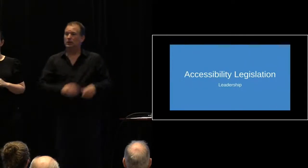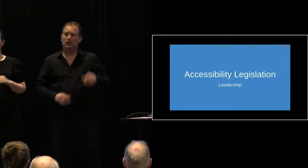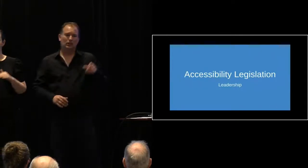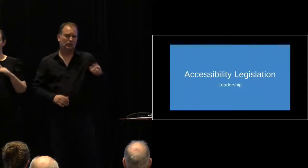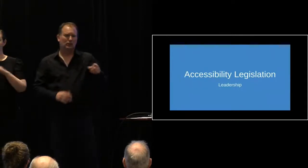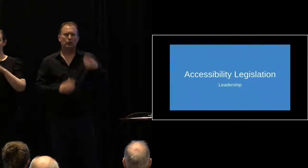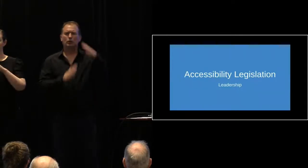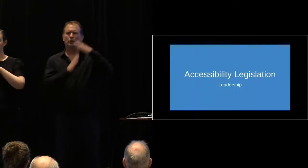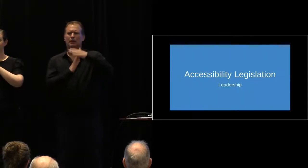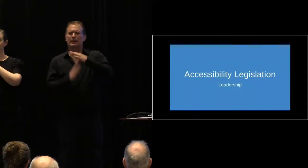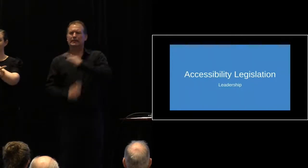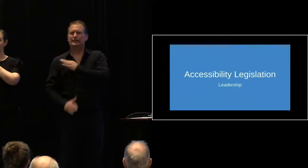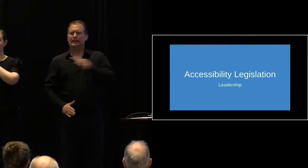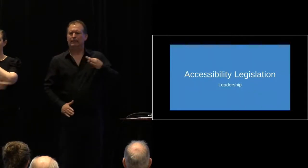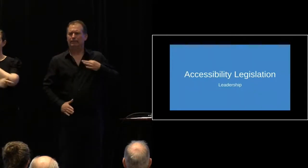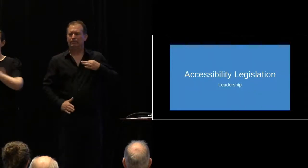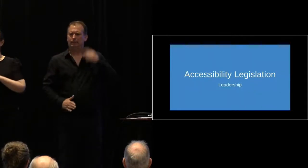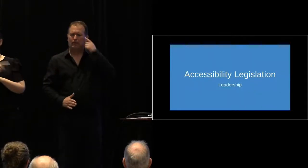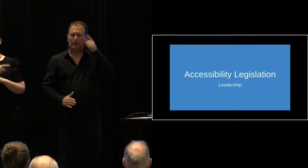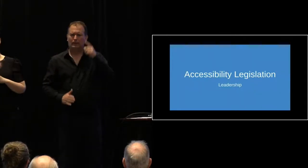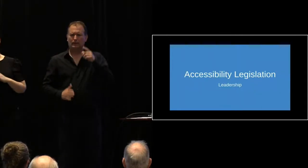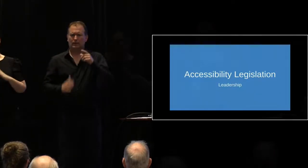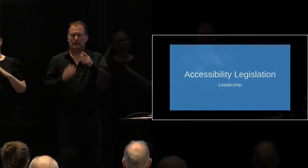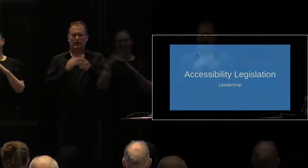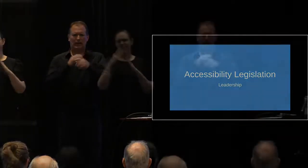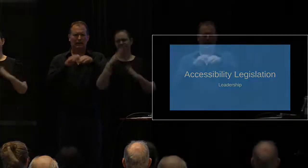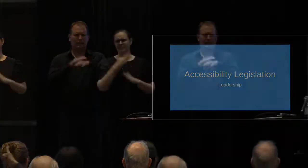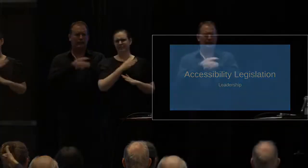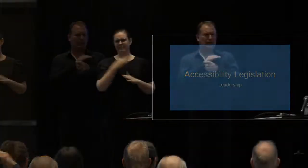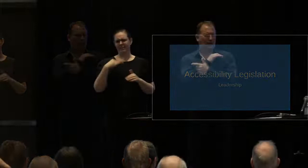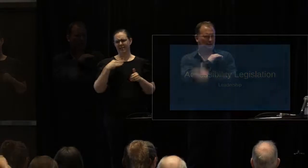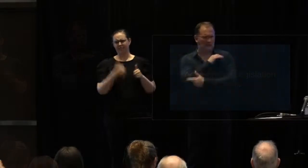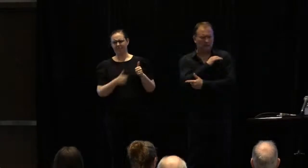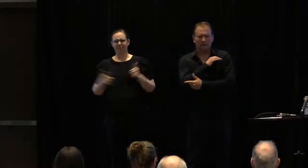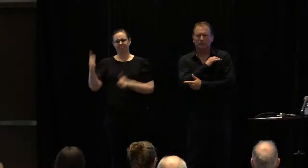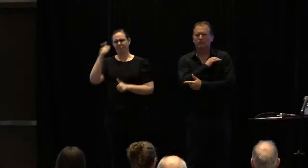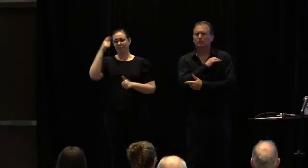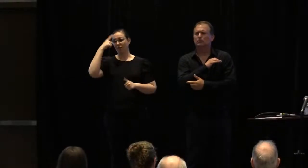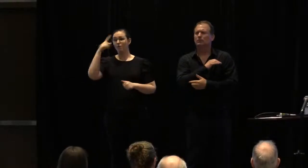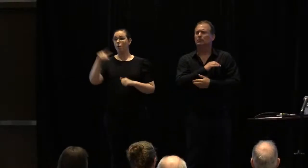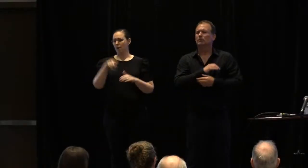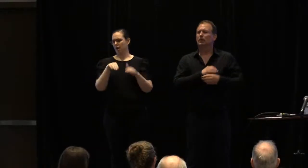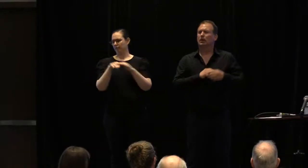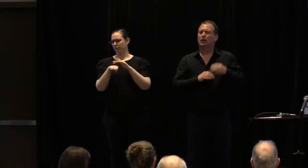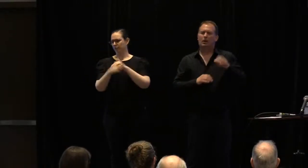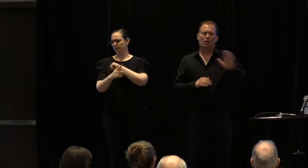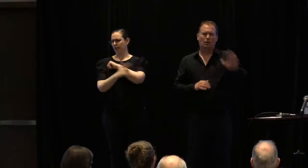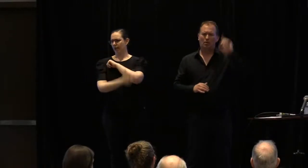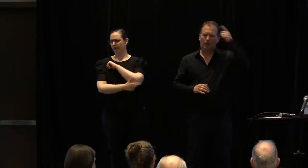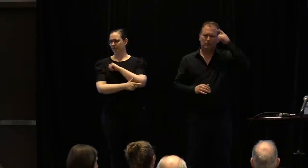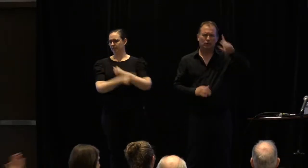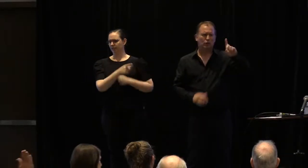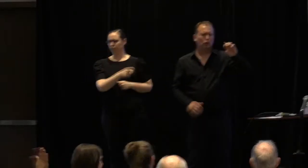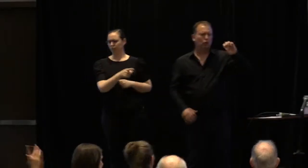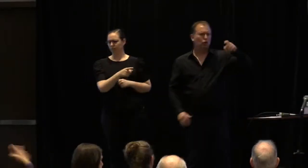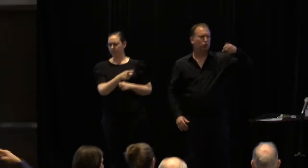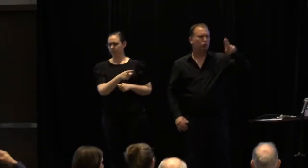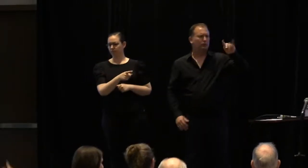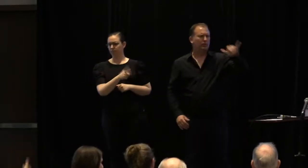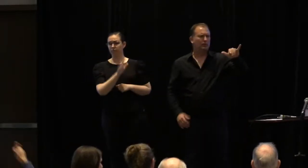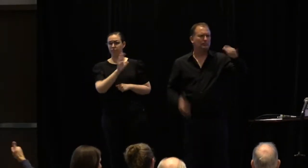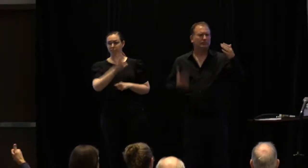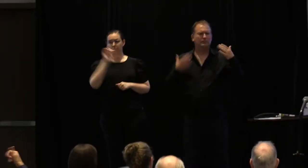The accessibility legislation. Sam Turcotte is one of the lead staff